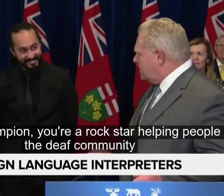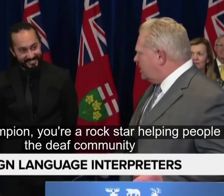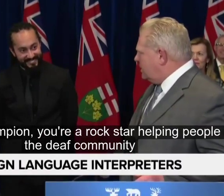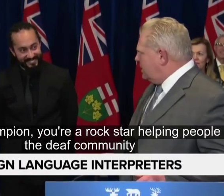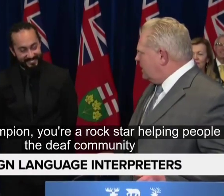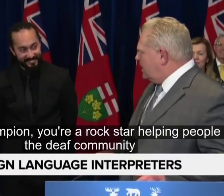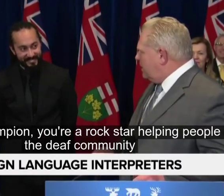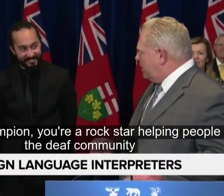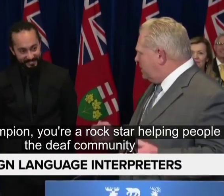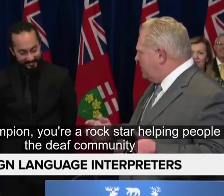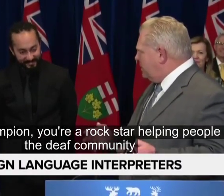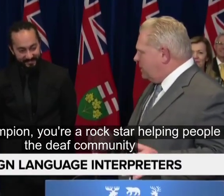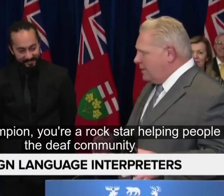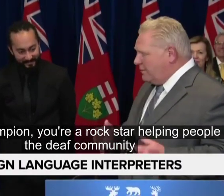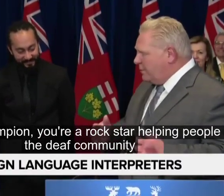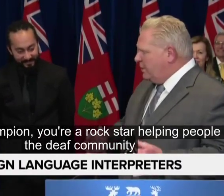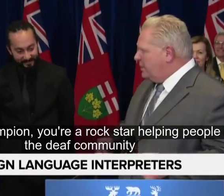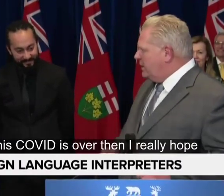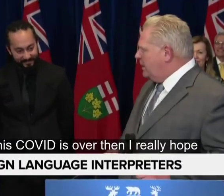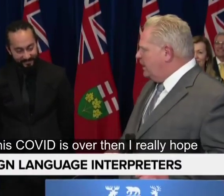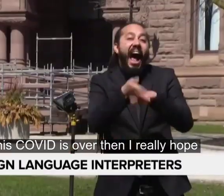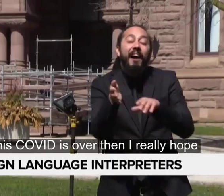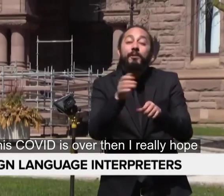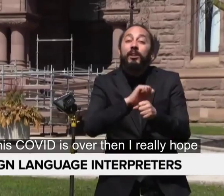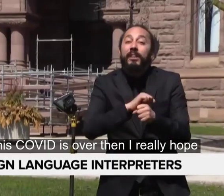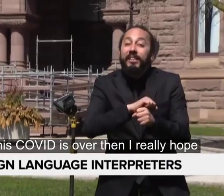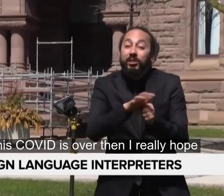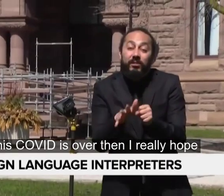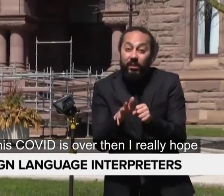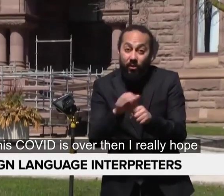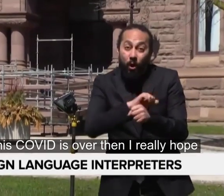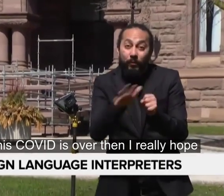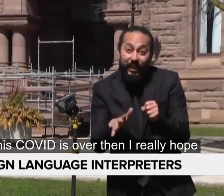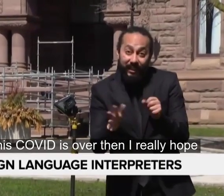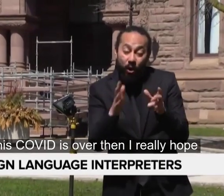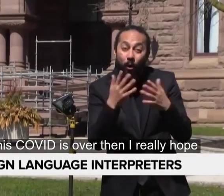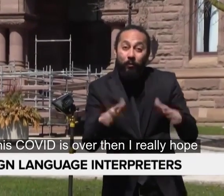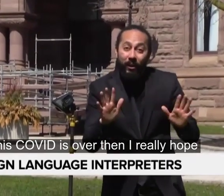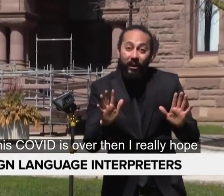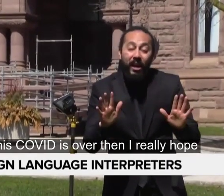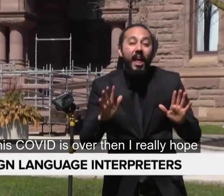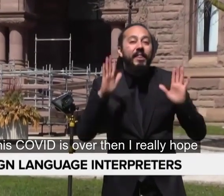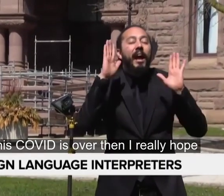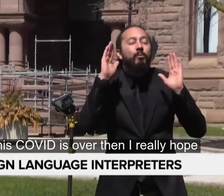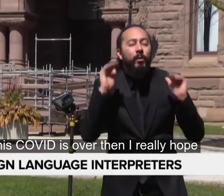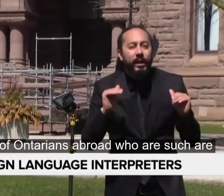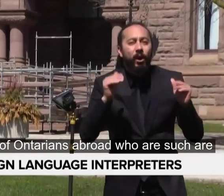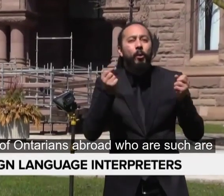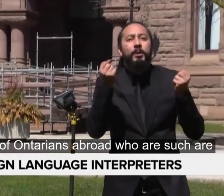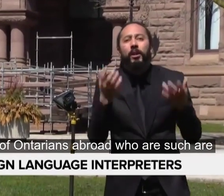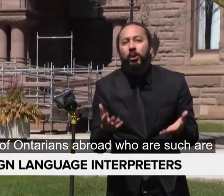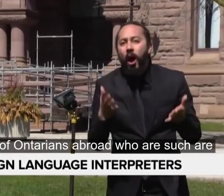star, helping people in the deaf community. After this COVID is over, then I really hope that a lot